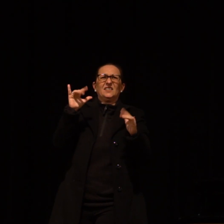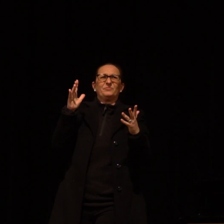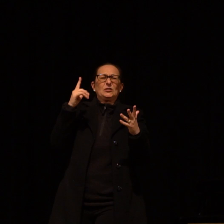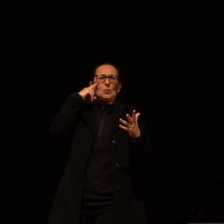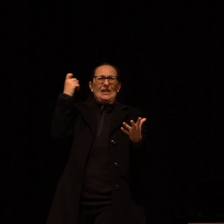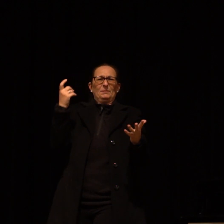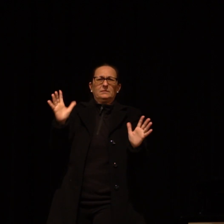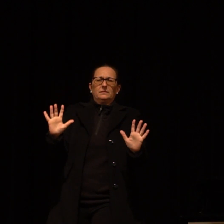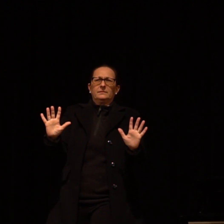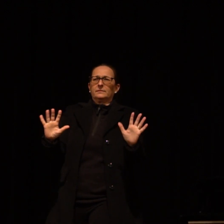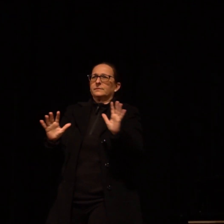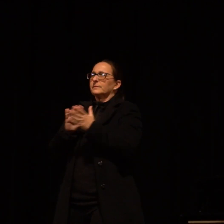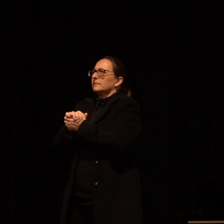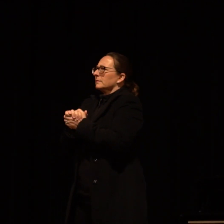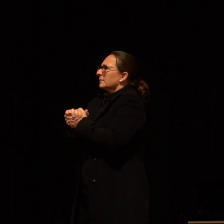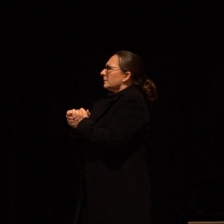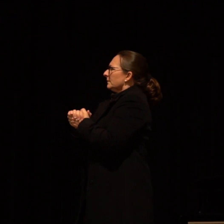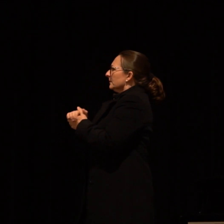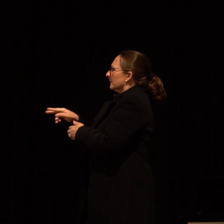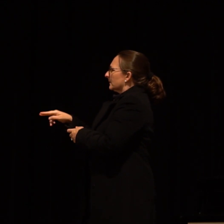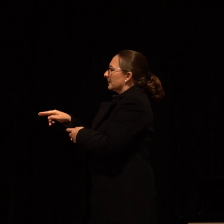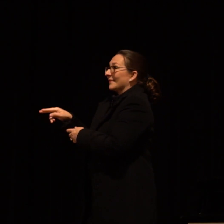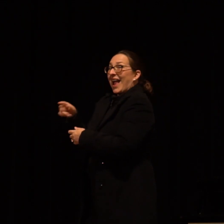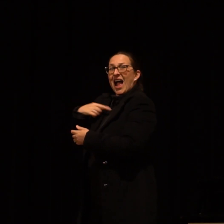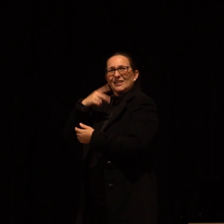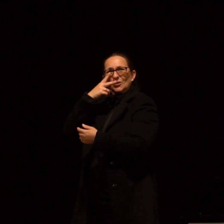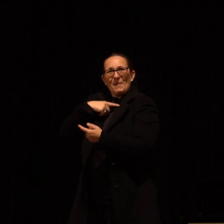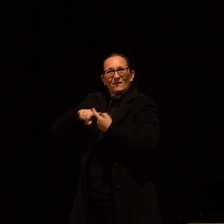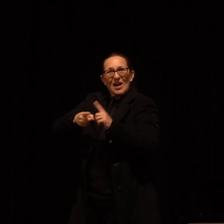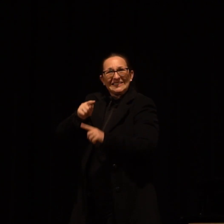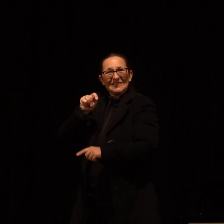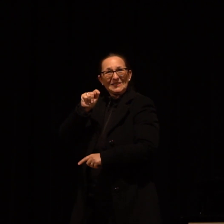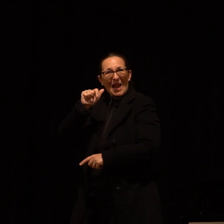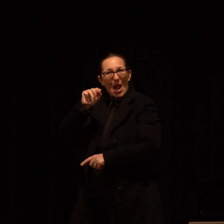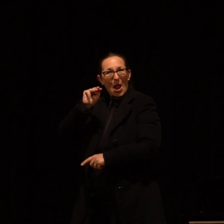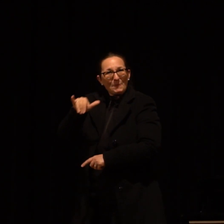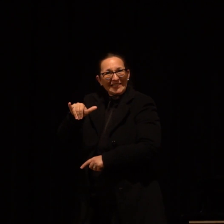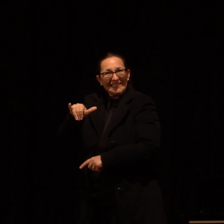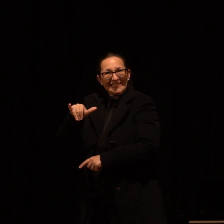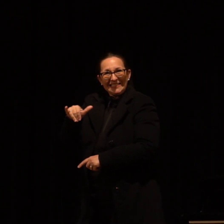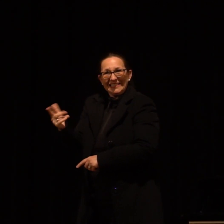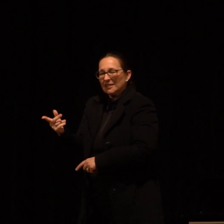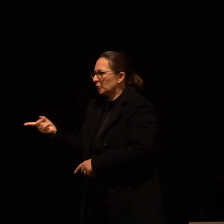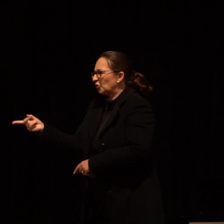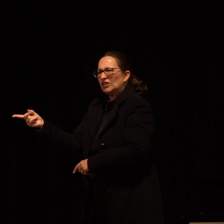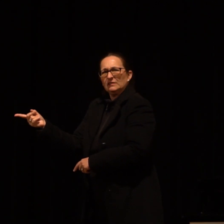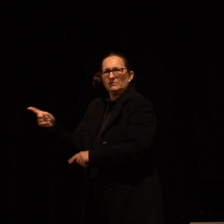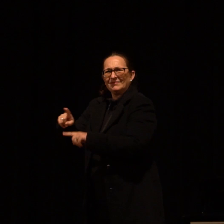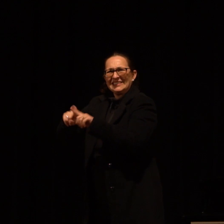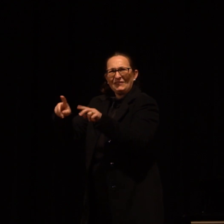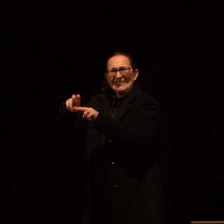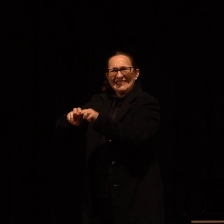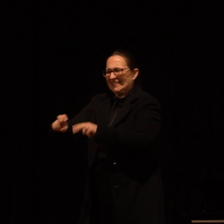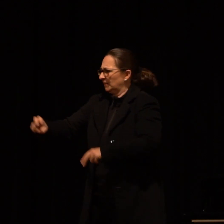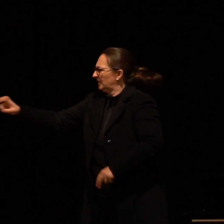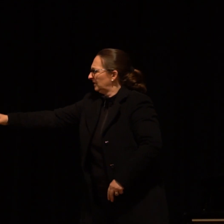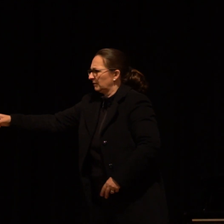and there's blood, and there's shattered, and there's glass, and I'm on the floor. And I see my friend Tammy. She's in a